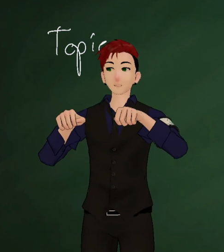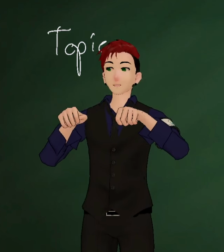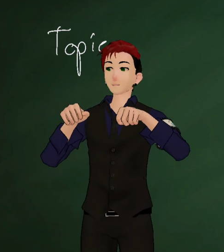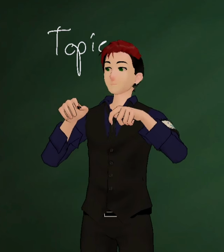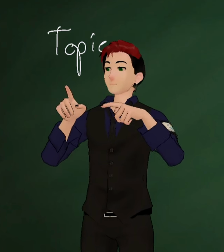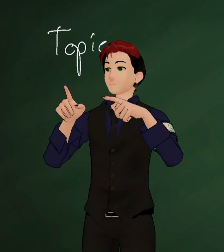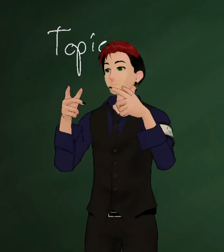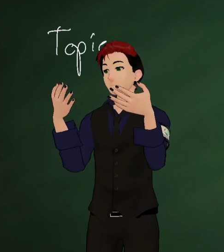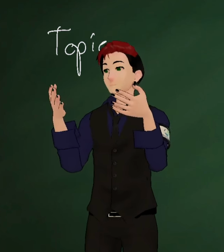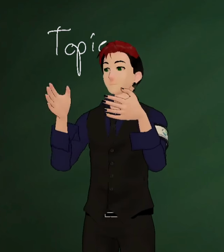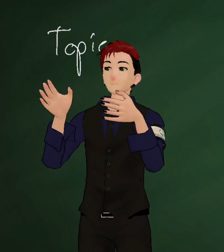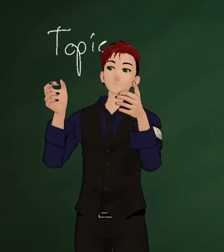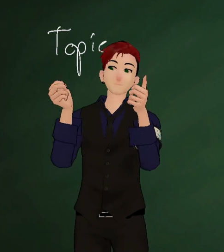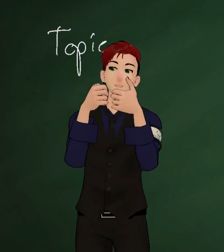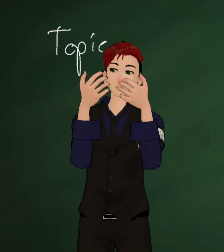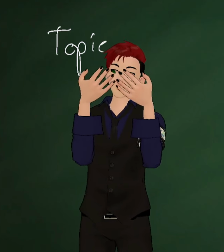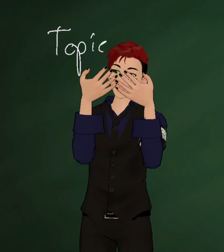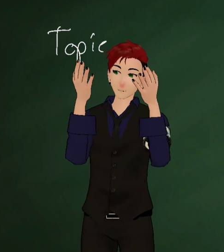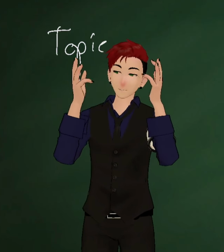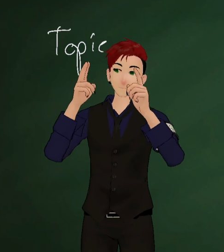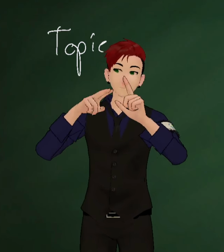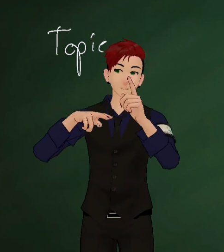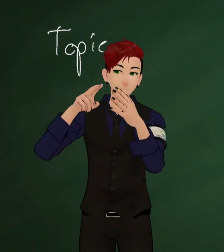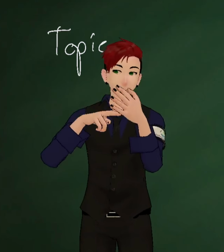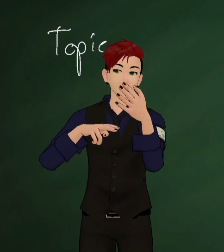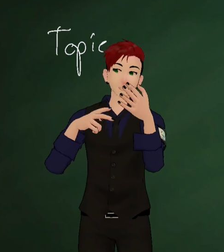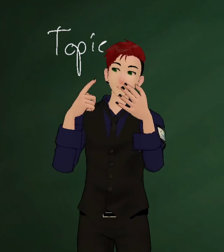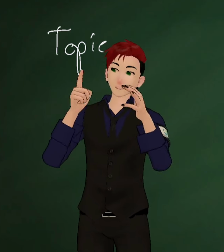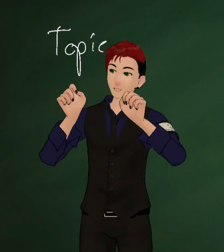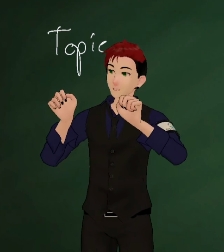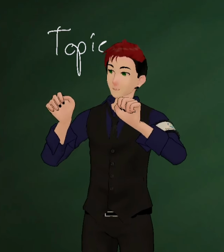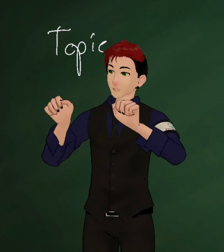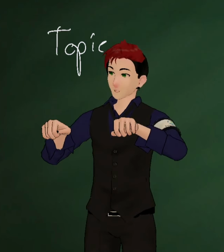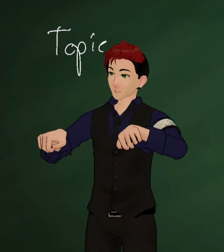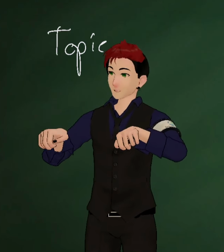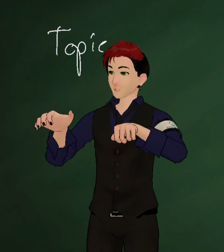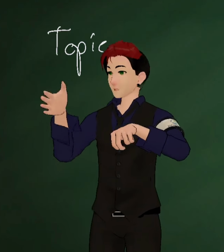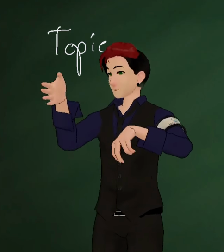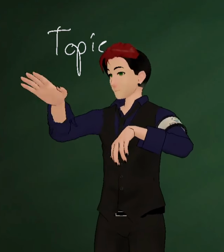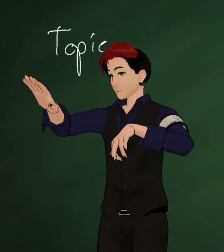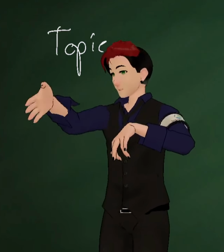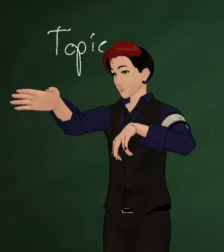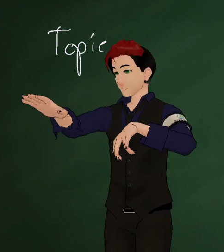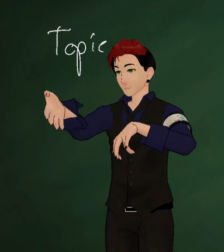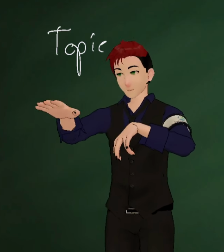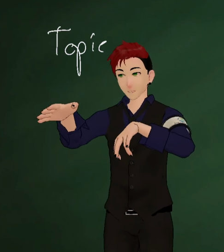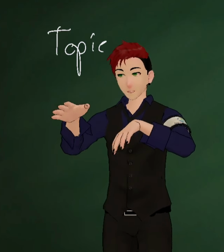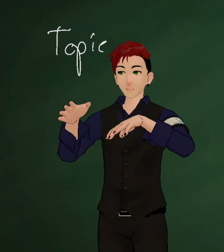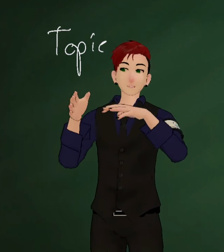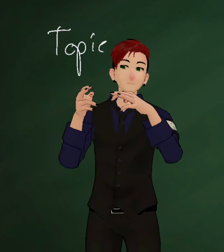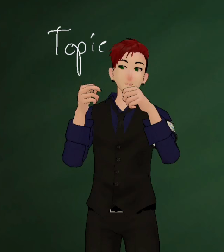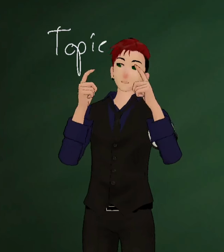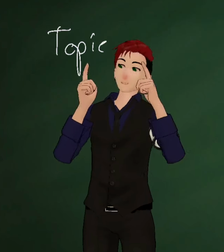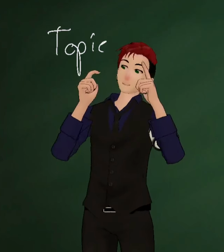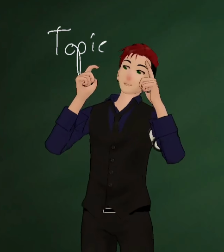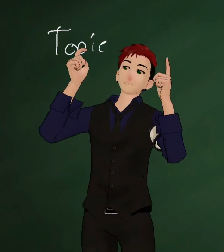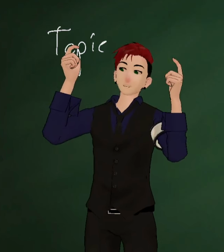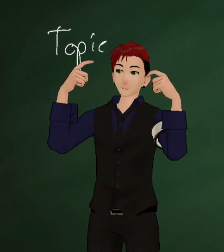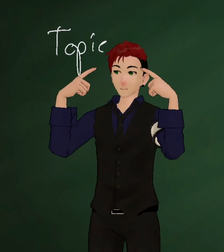ability. Okay, with face tracking, I think you could possibly, if you really exaggerated